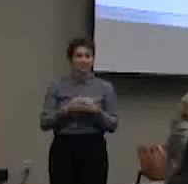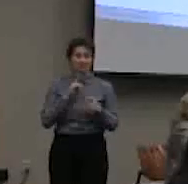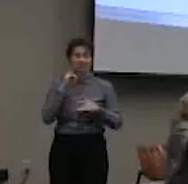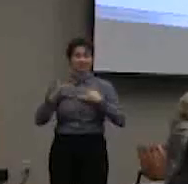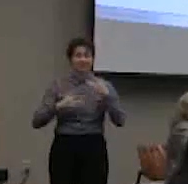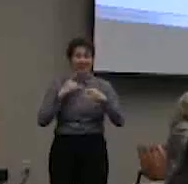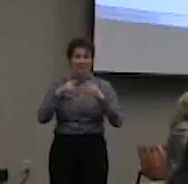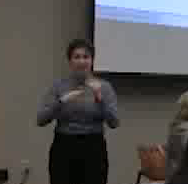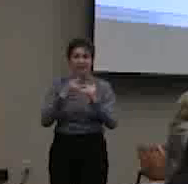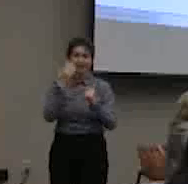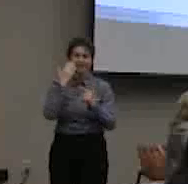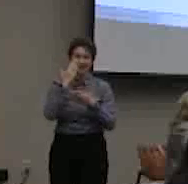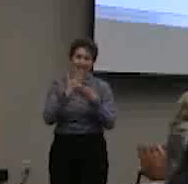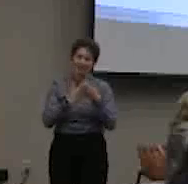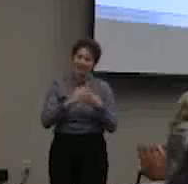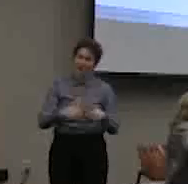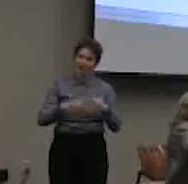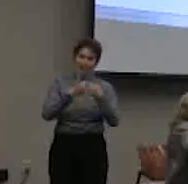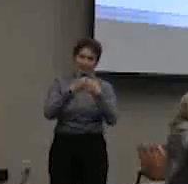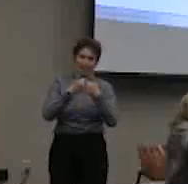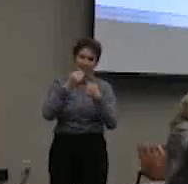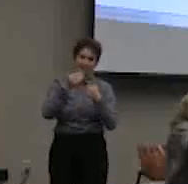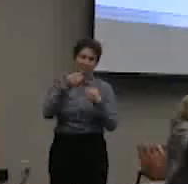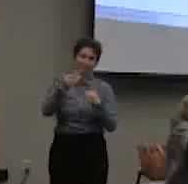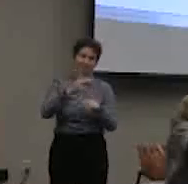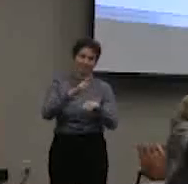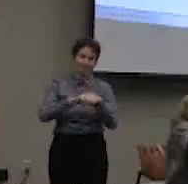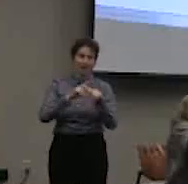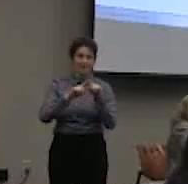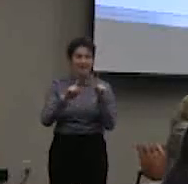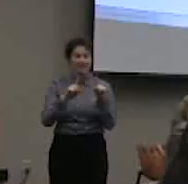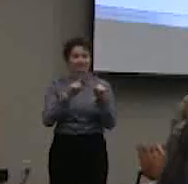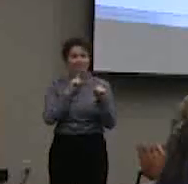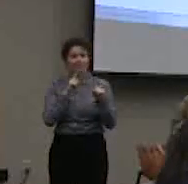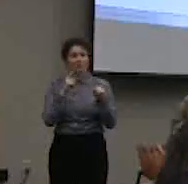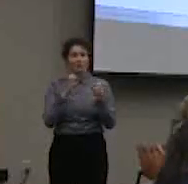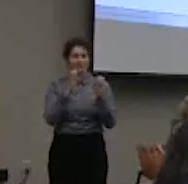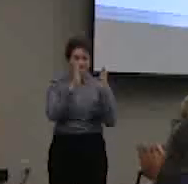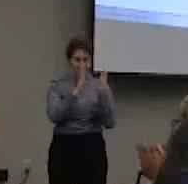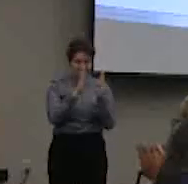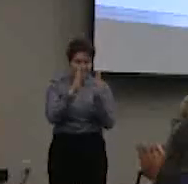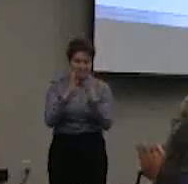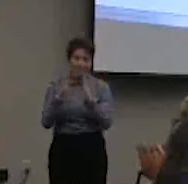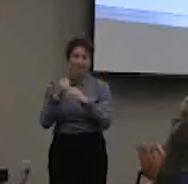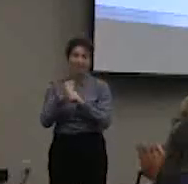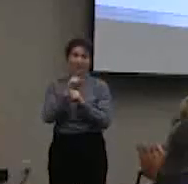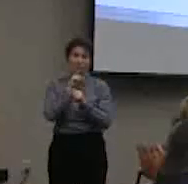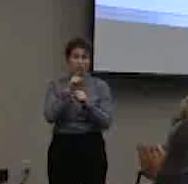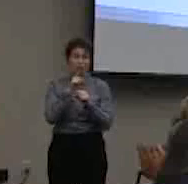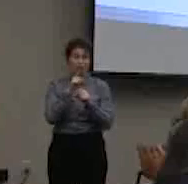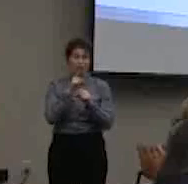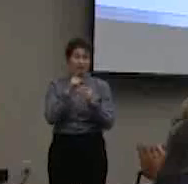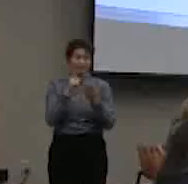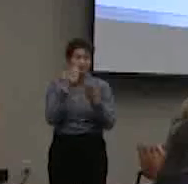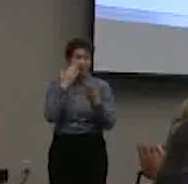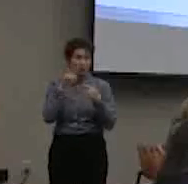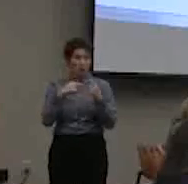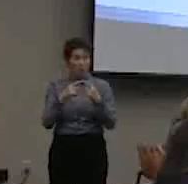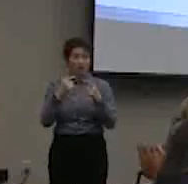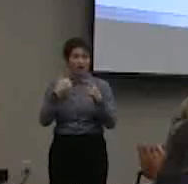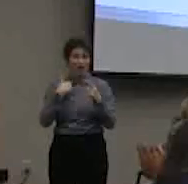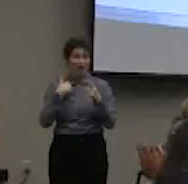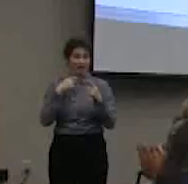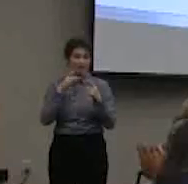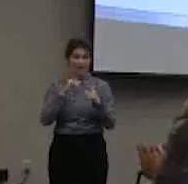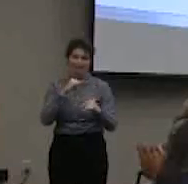some challenges ahead for us, but we just want to be methodical and make sure that when we have a final product